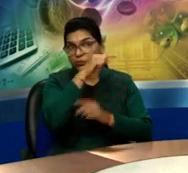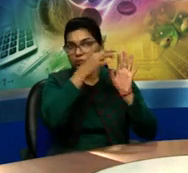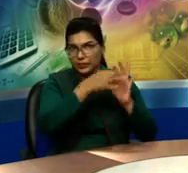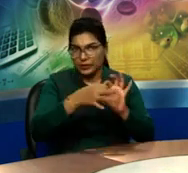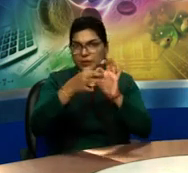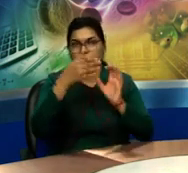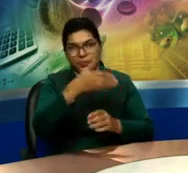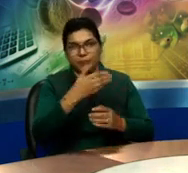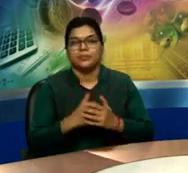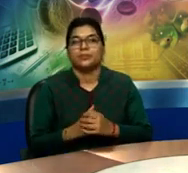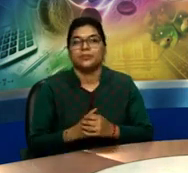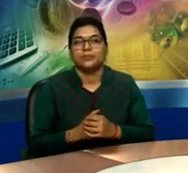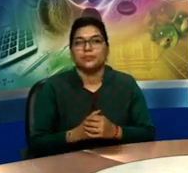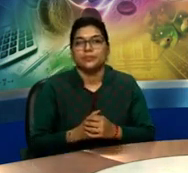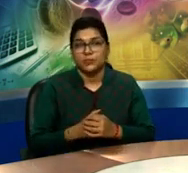The first point we just seen